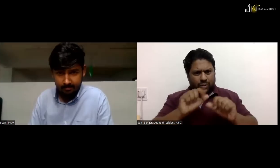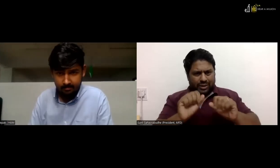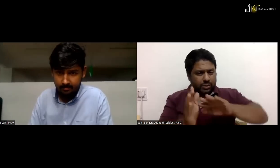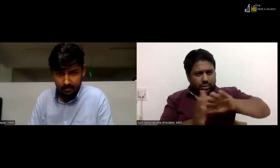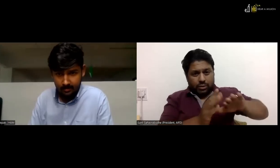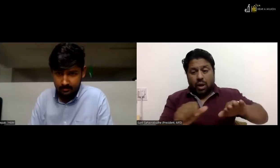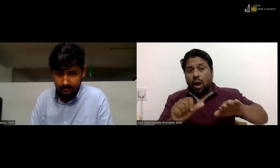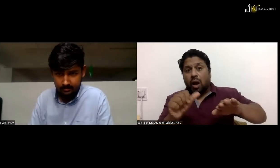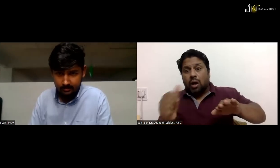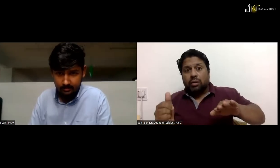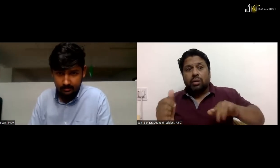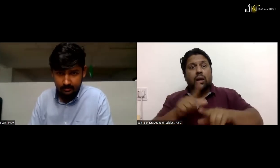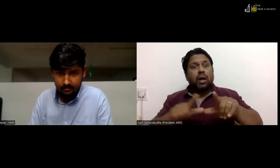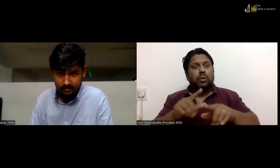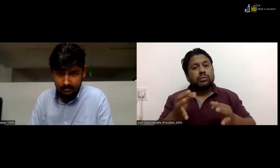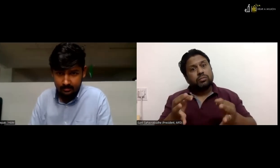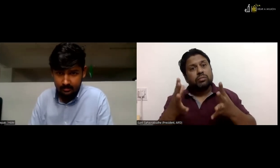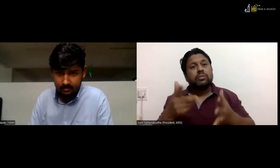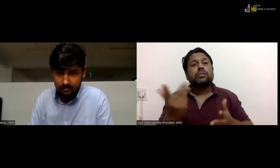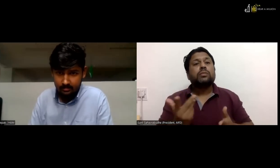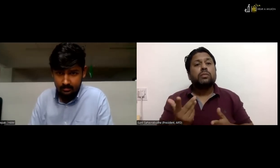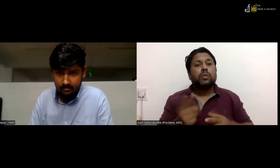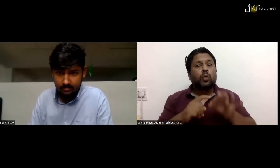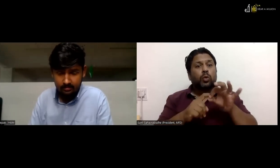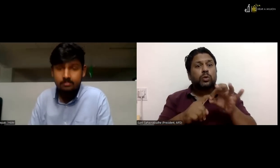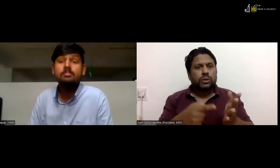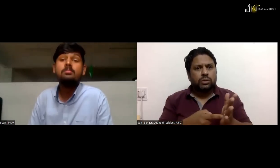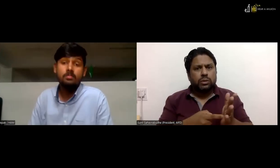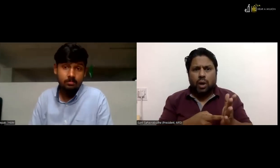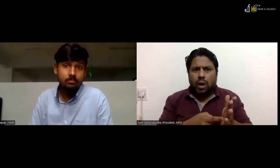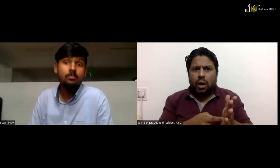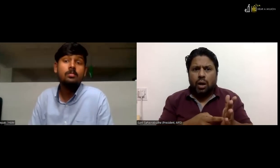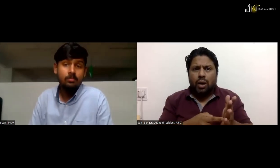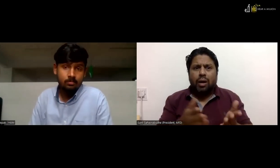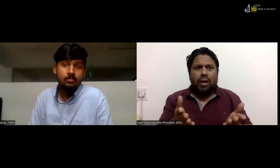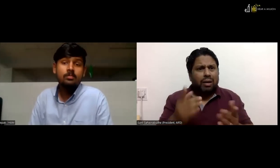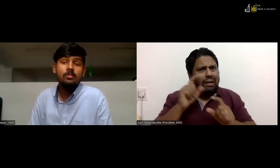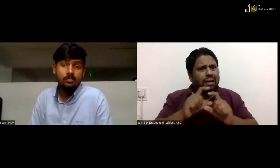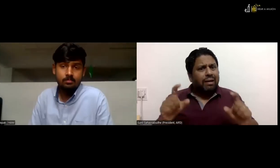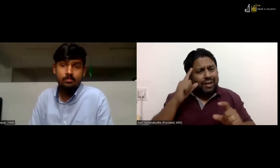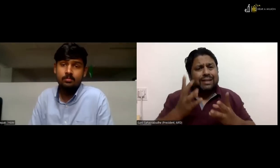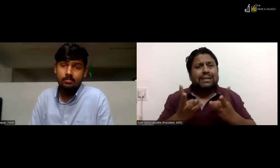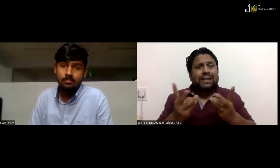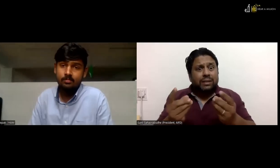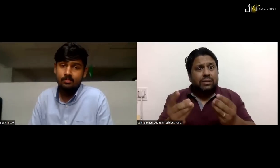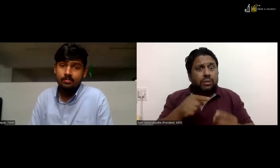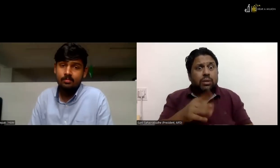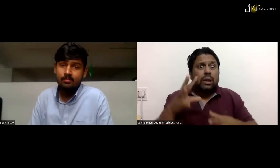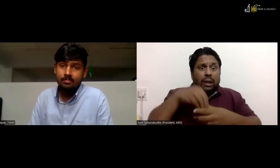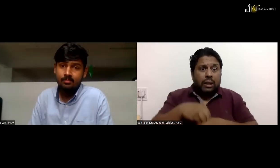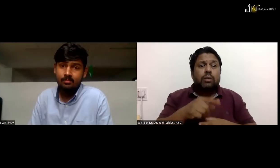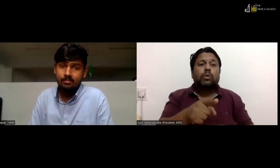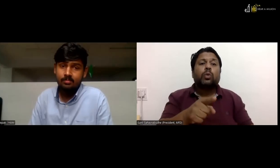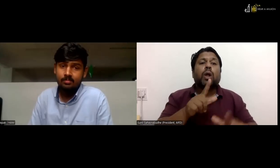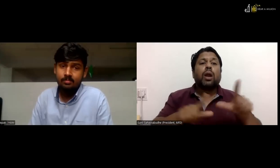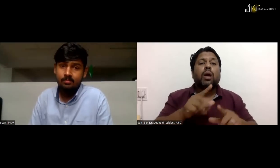yes, the family, the persons, like what is their language, they say that. But we